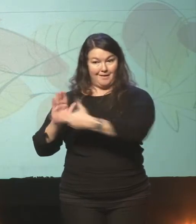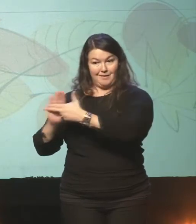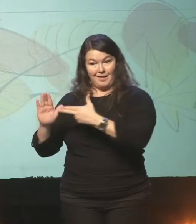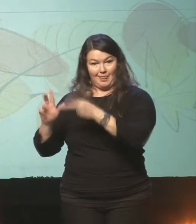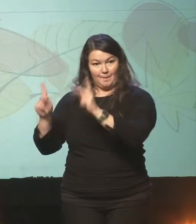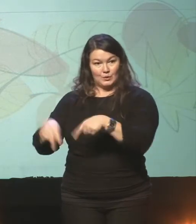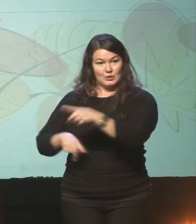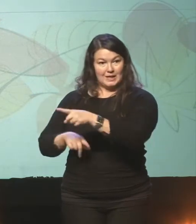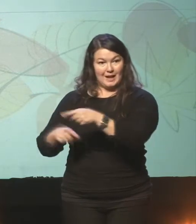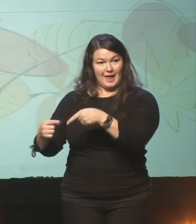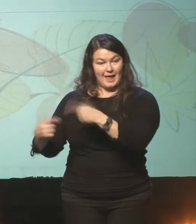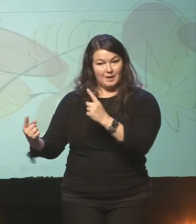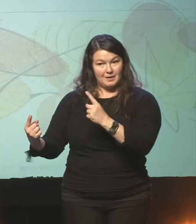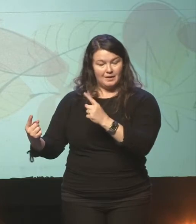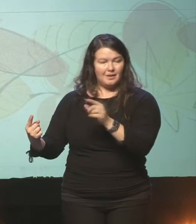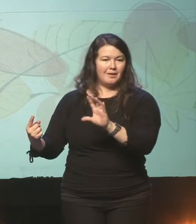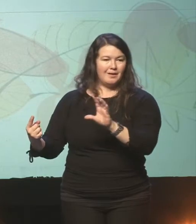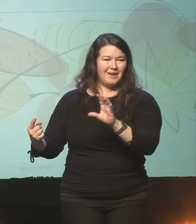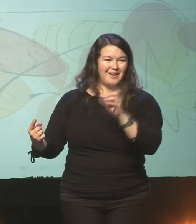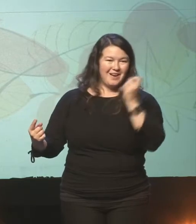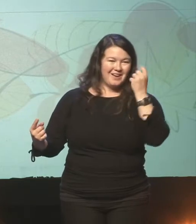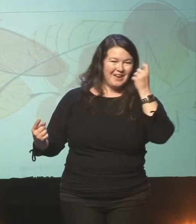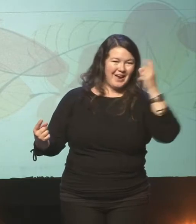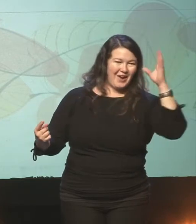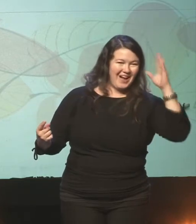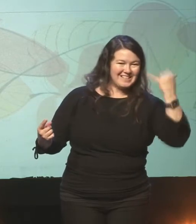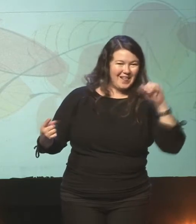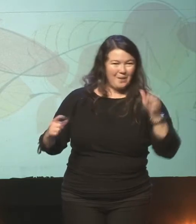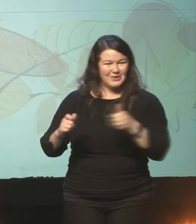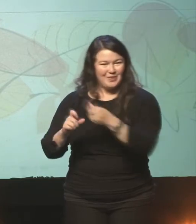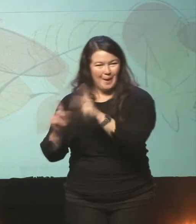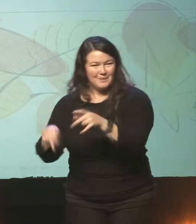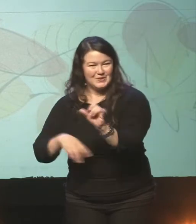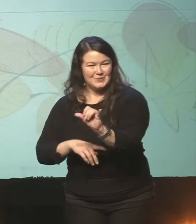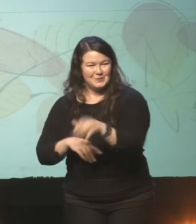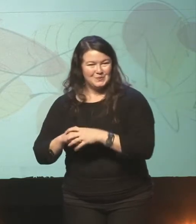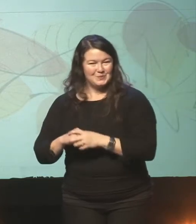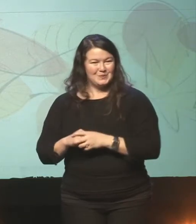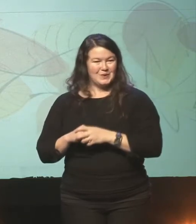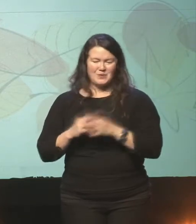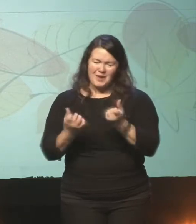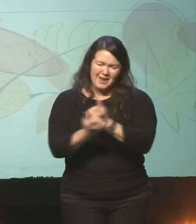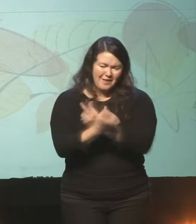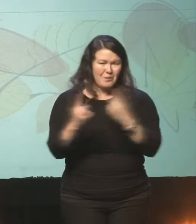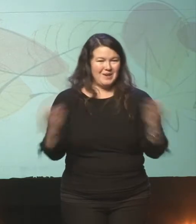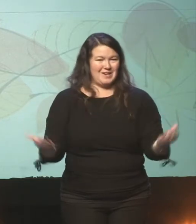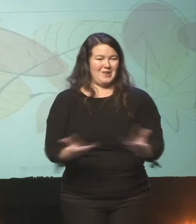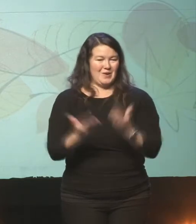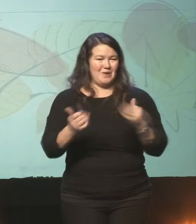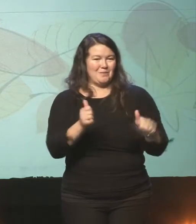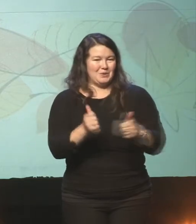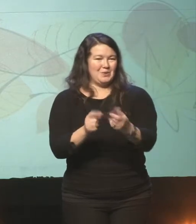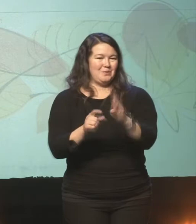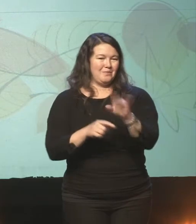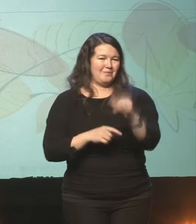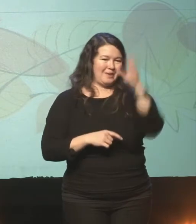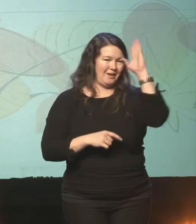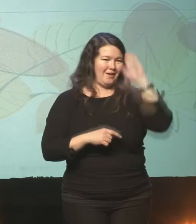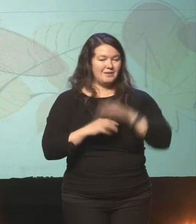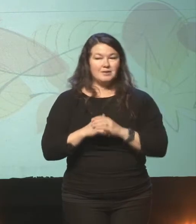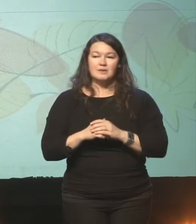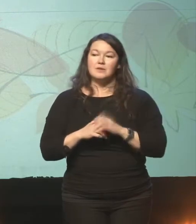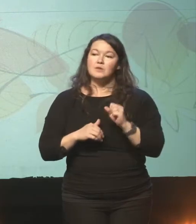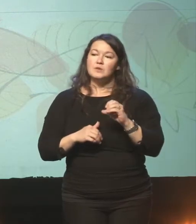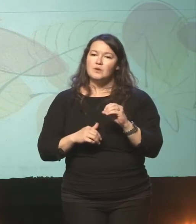pursued. Everybody at the table is being pursued. So here's what I would encourage us not to miss. As we think about the